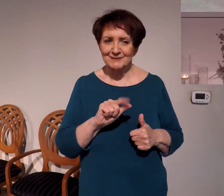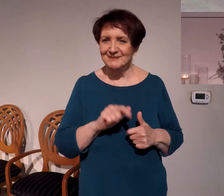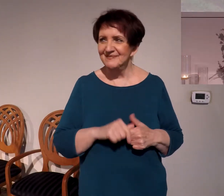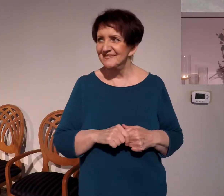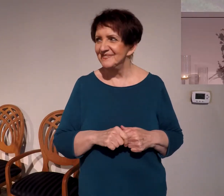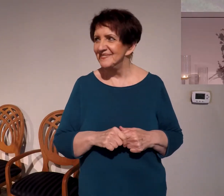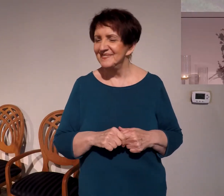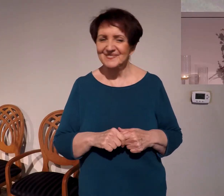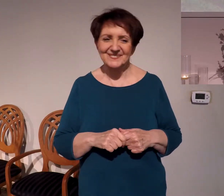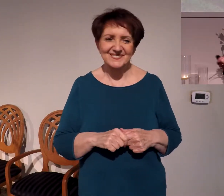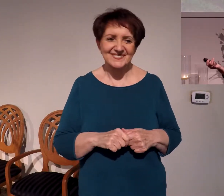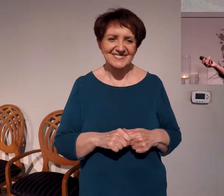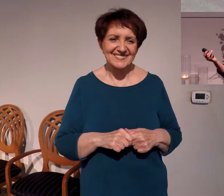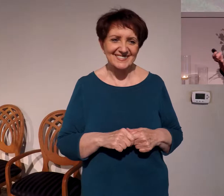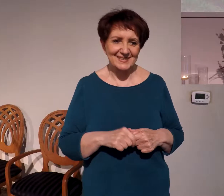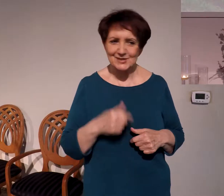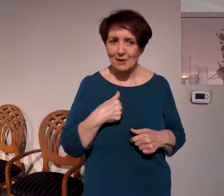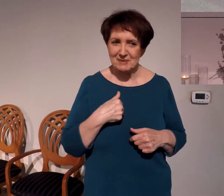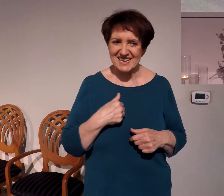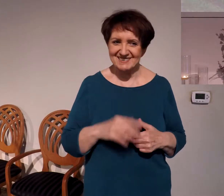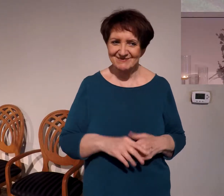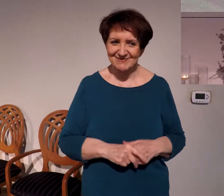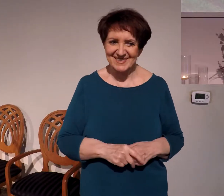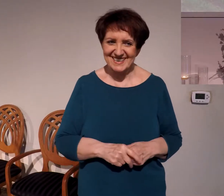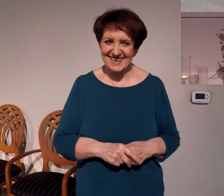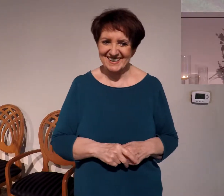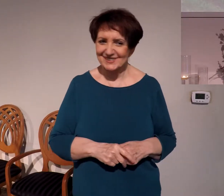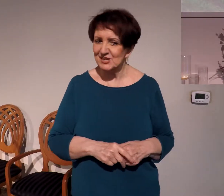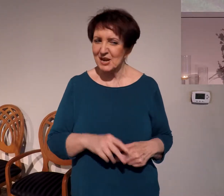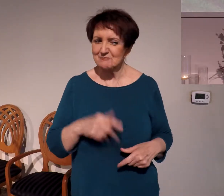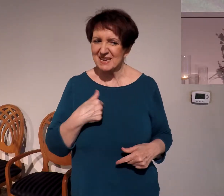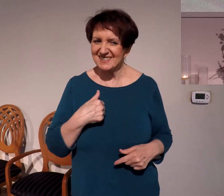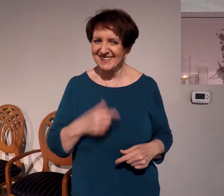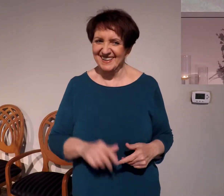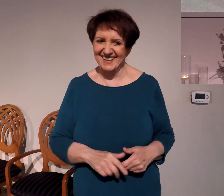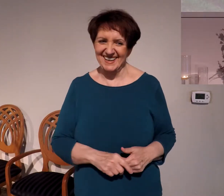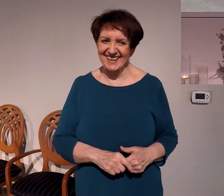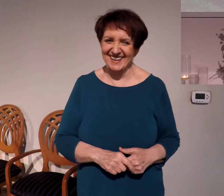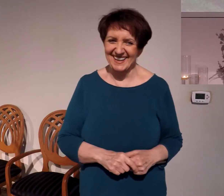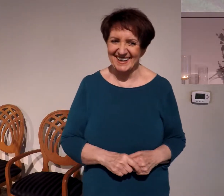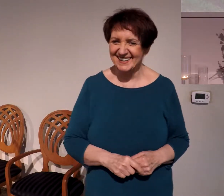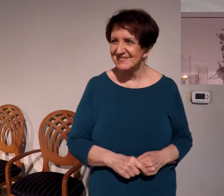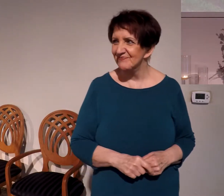So, who can tell me what number 1 is? Meditation.